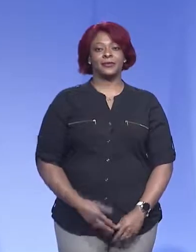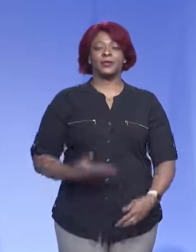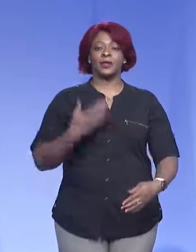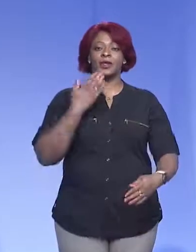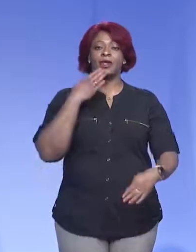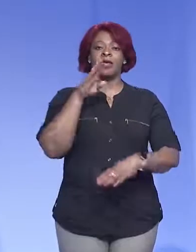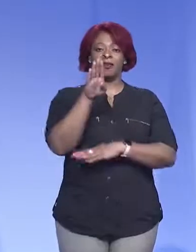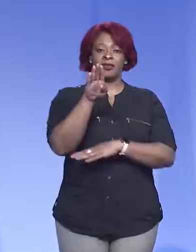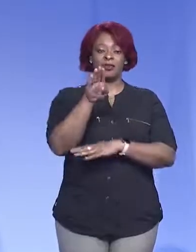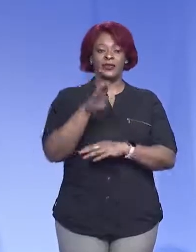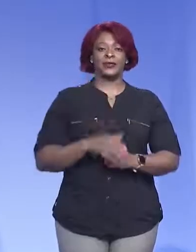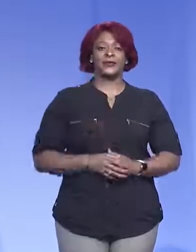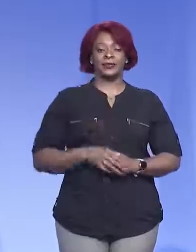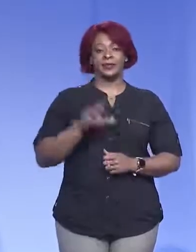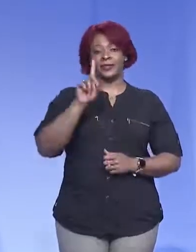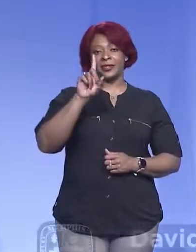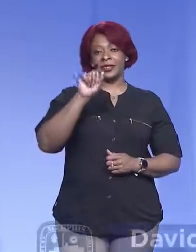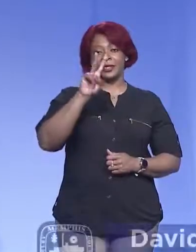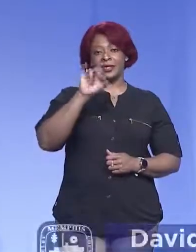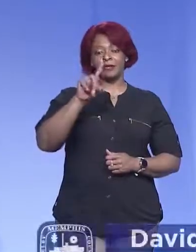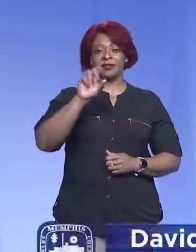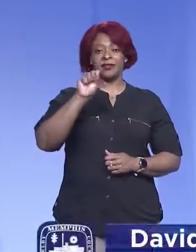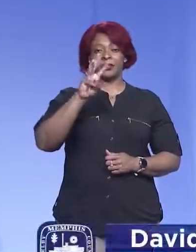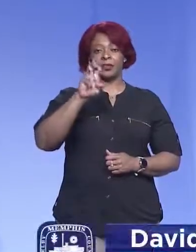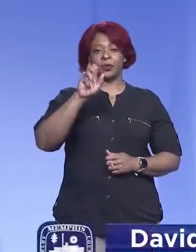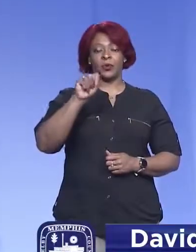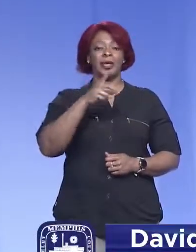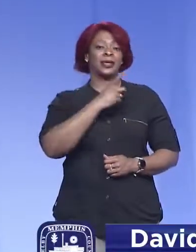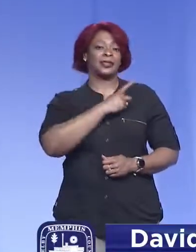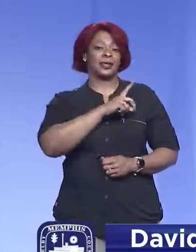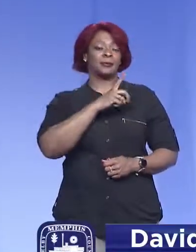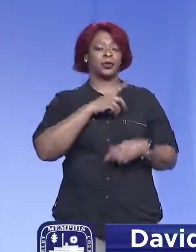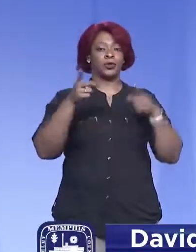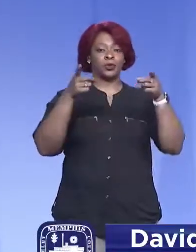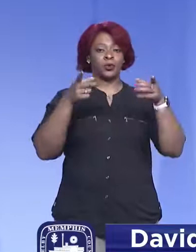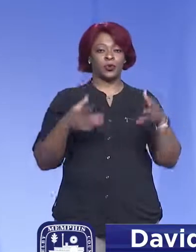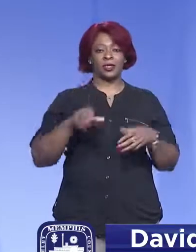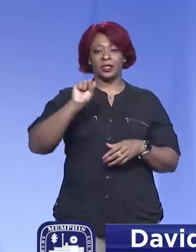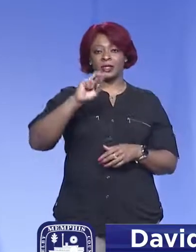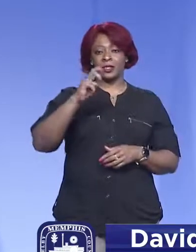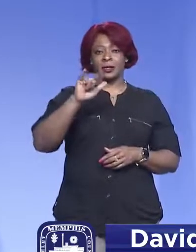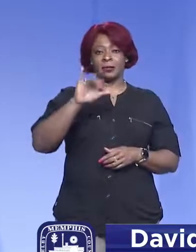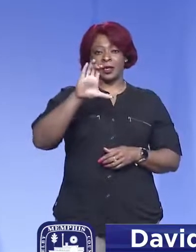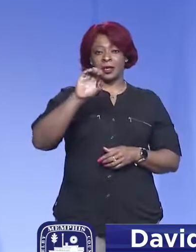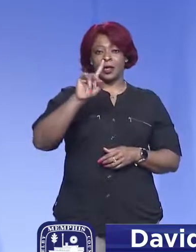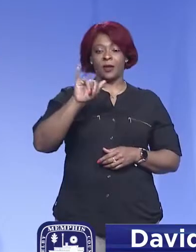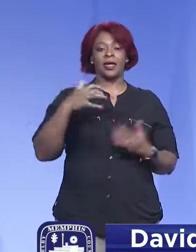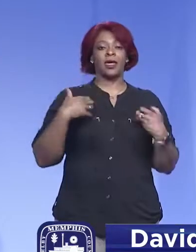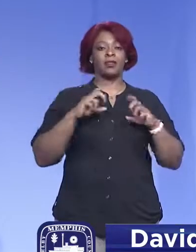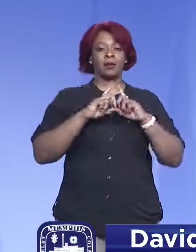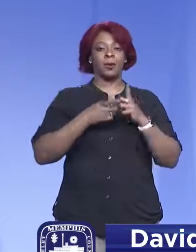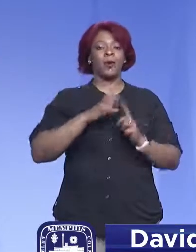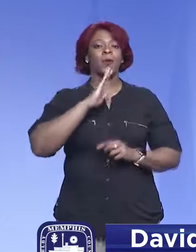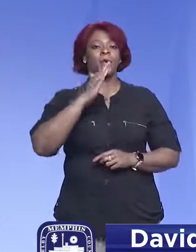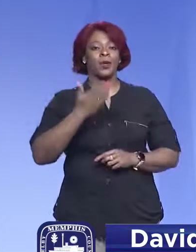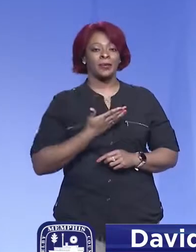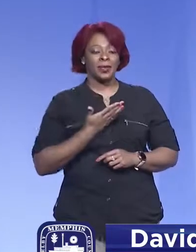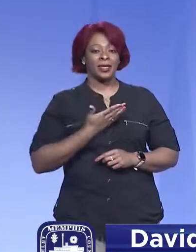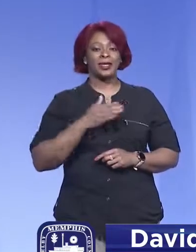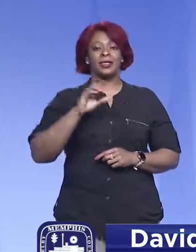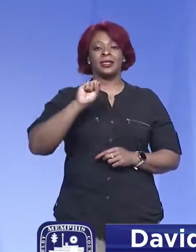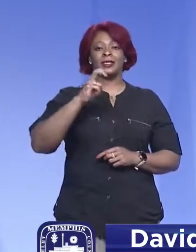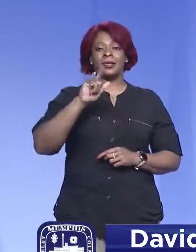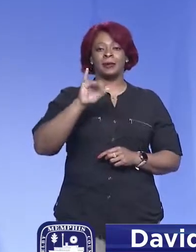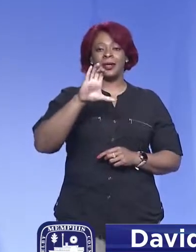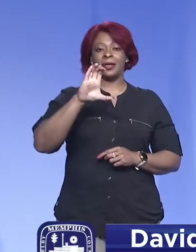Good afternoon, and I'm David Sweat, Deputy Director of Shelby County Health Department. I'd like to welcome you to the City of Memphis and Shelby County